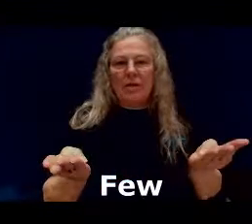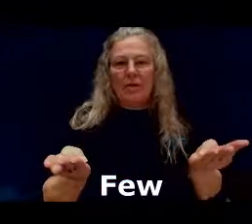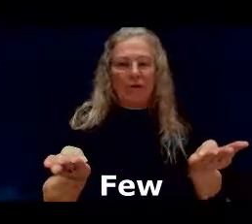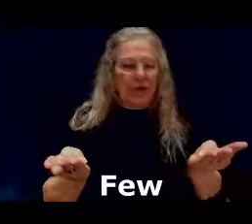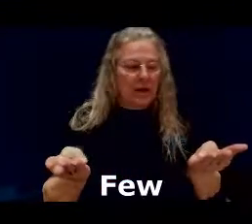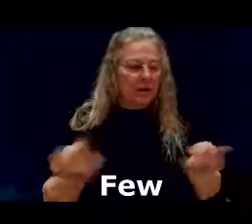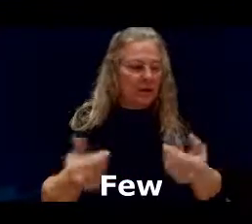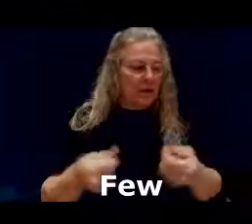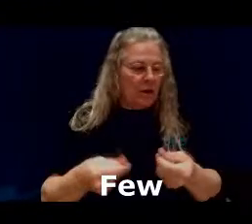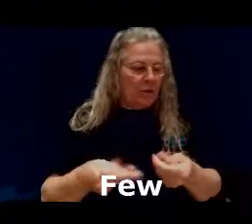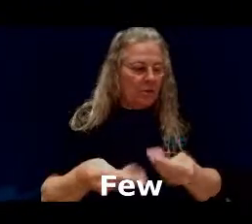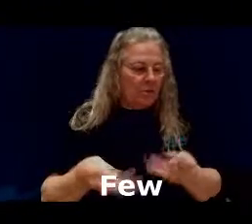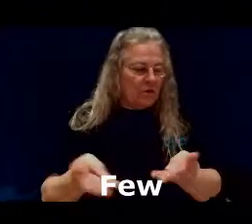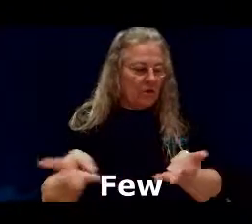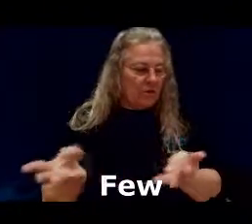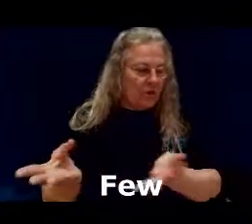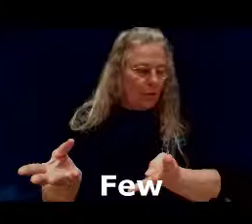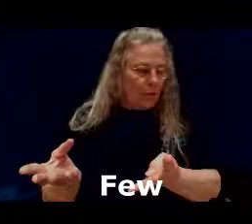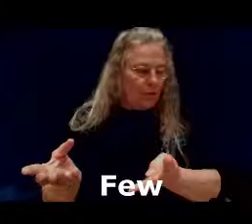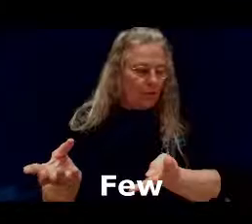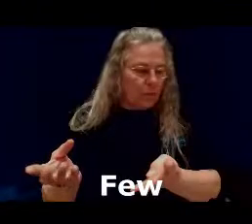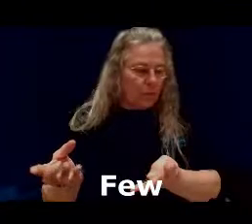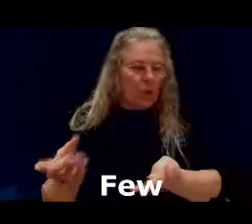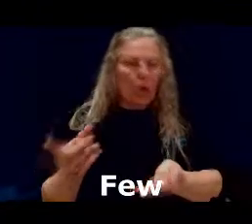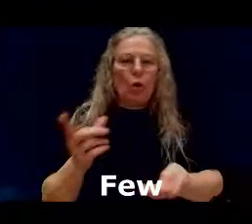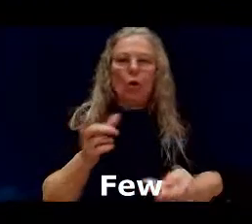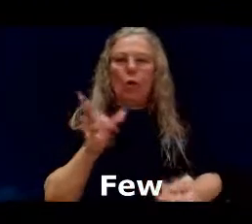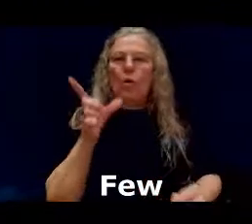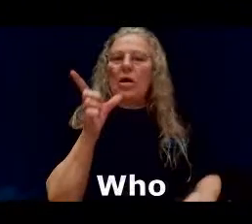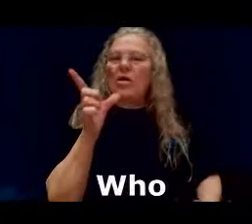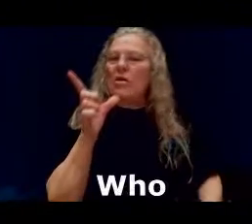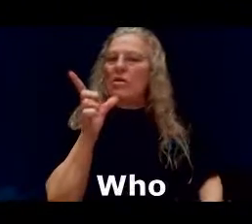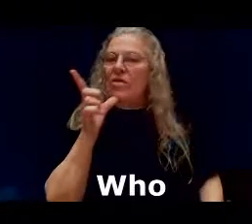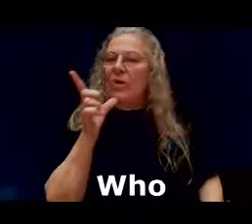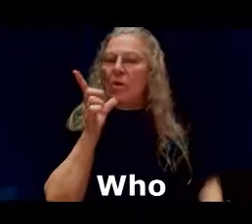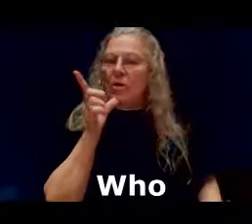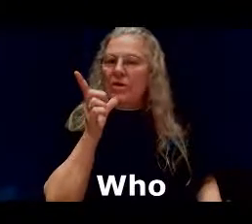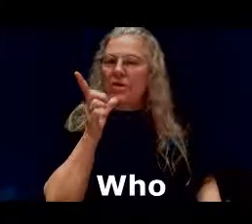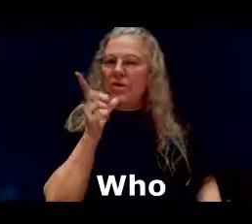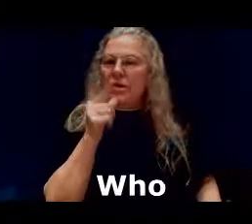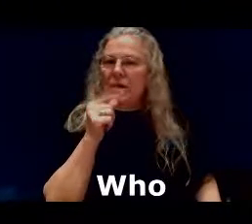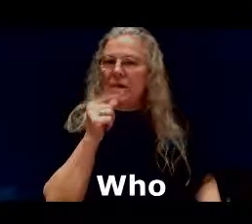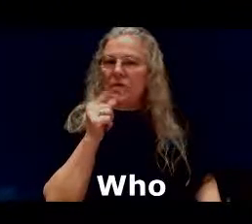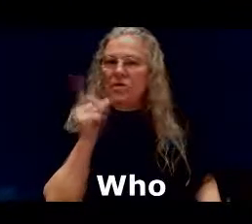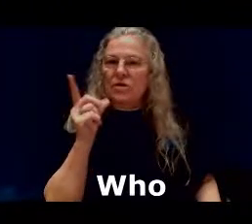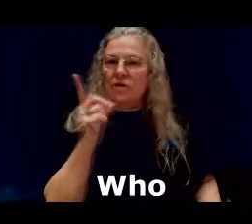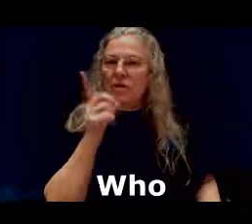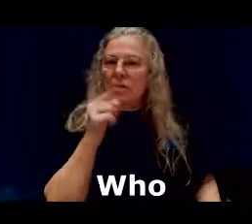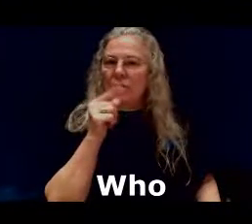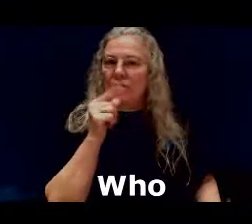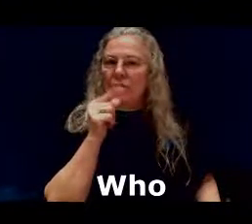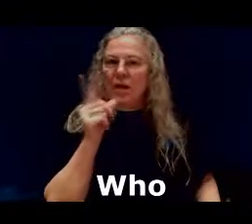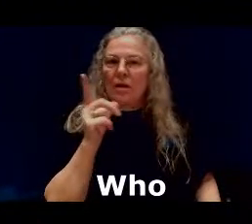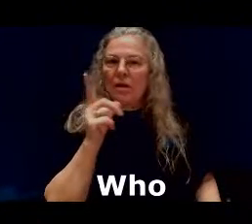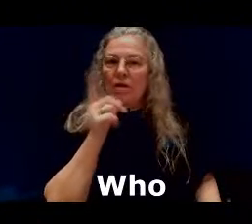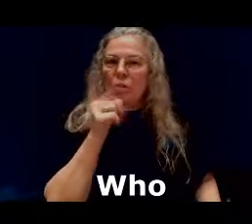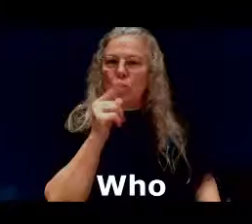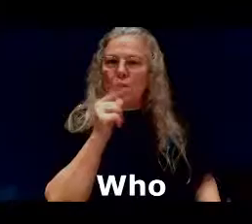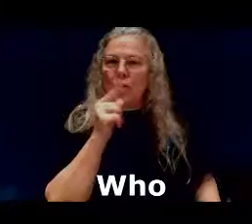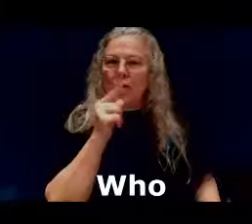both hands. Few. Who? Thumb on the chin, and it's just a little twick of